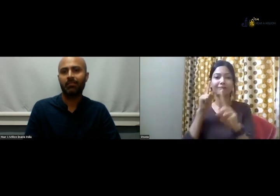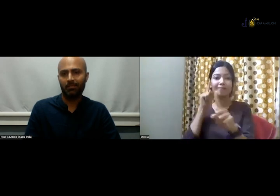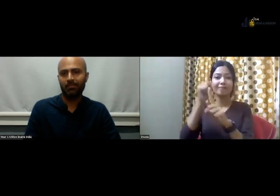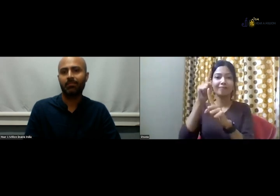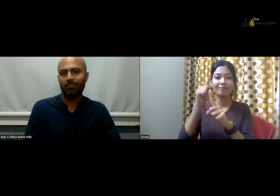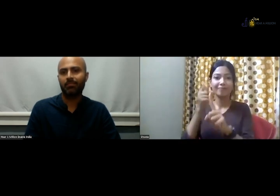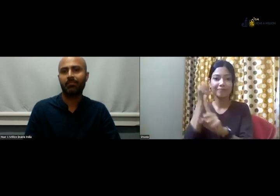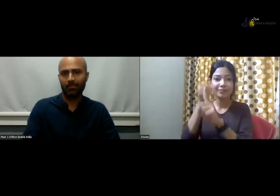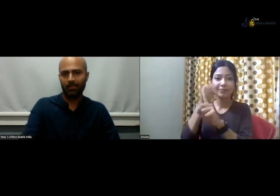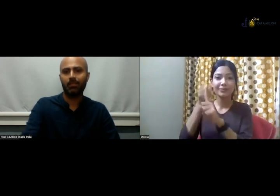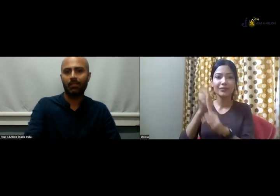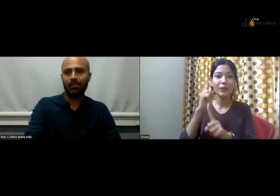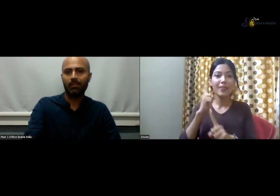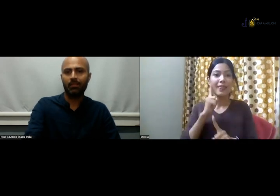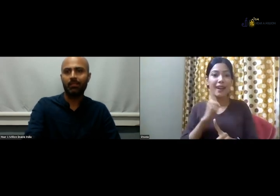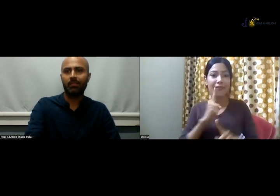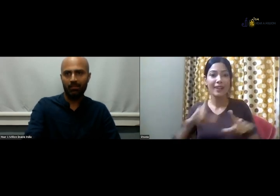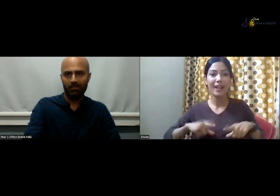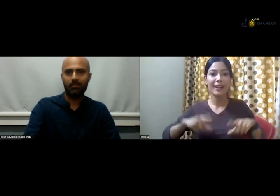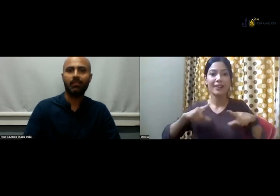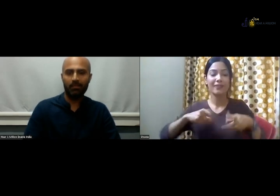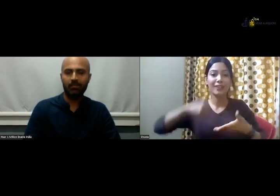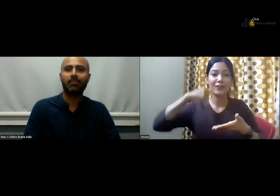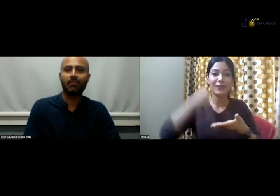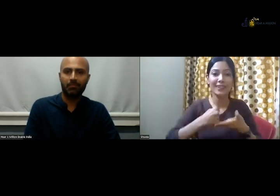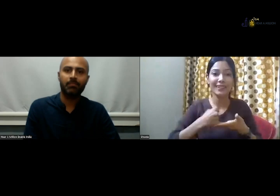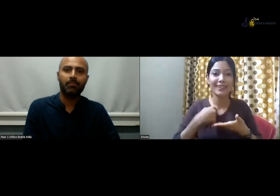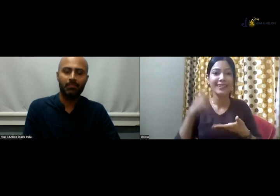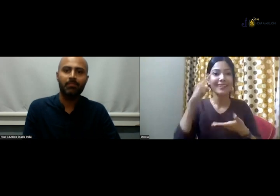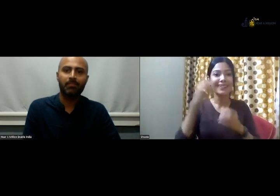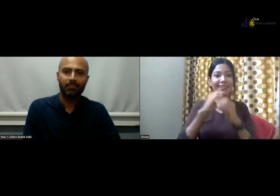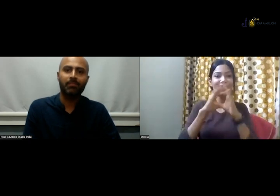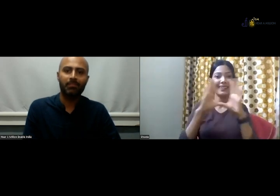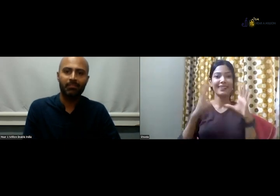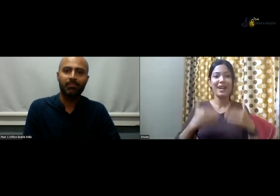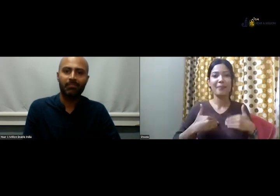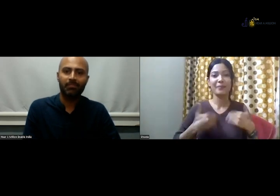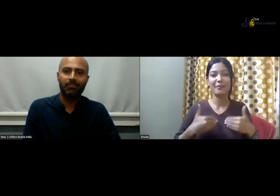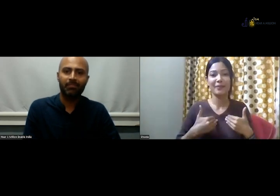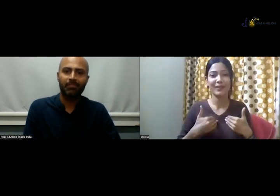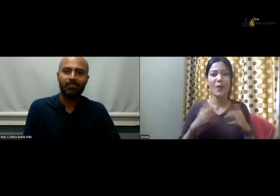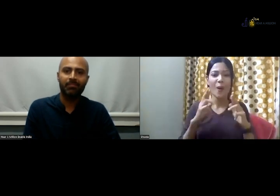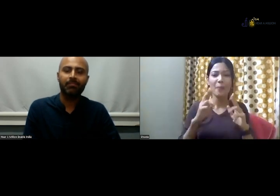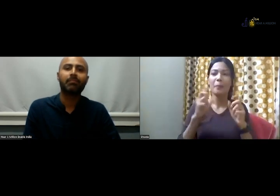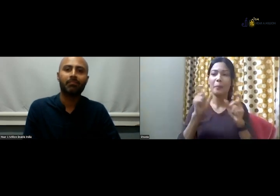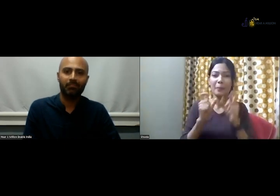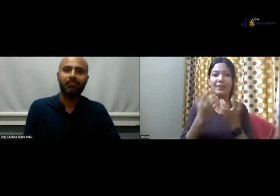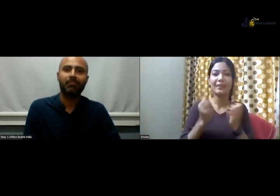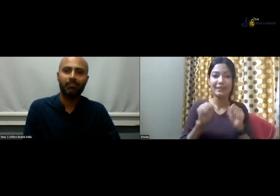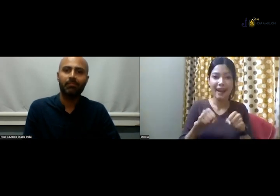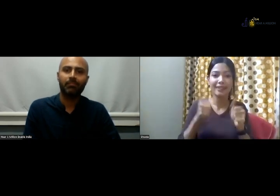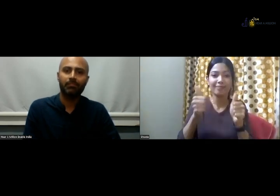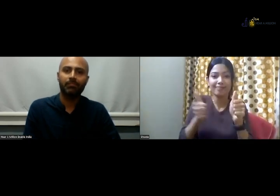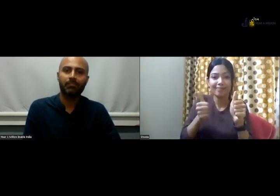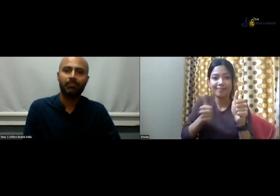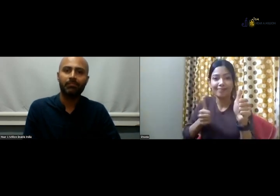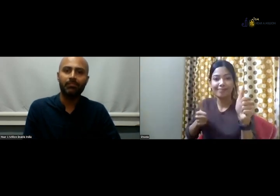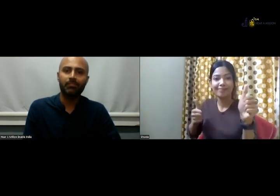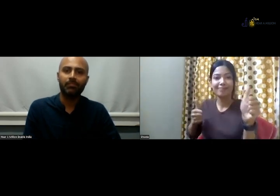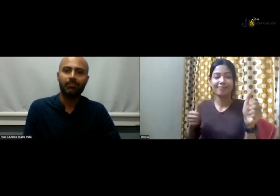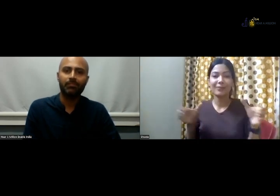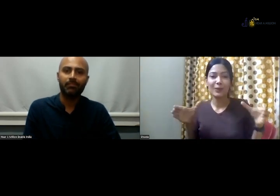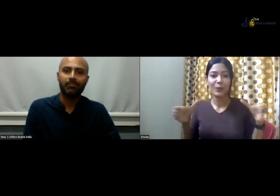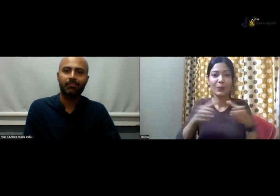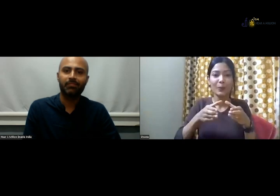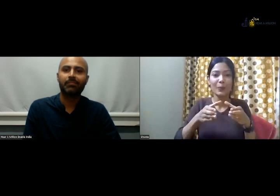amazed. I was surprised to find it out that, oh, okay, there is a female deaf lawyer in